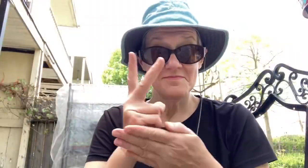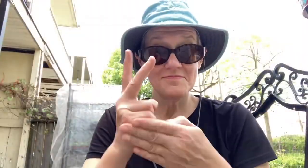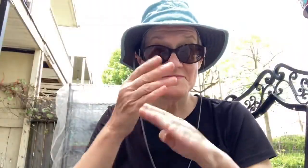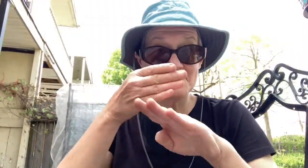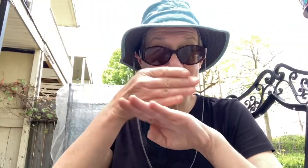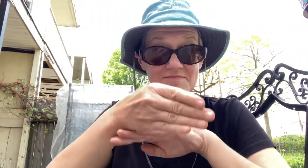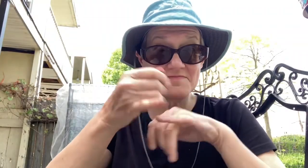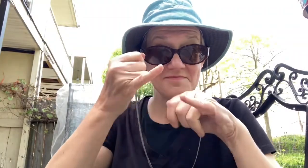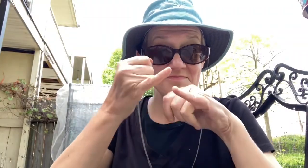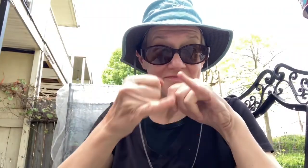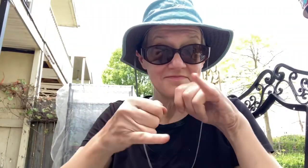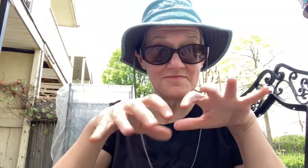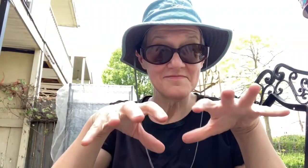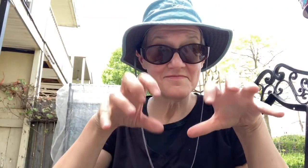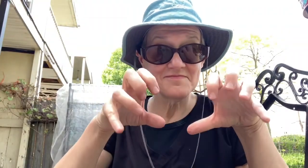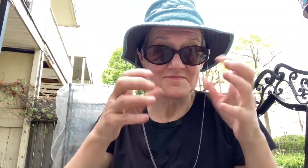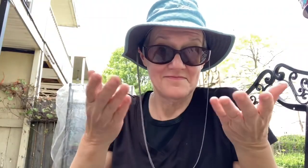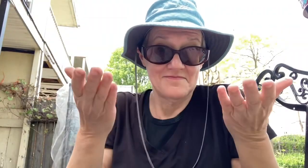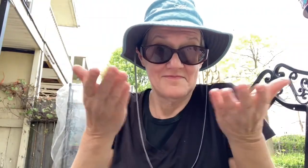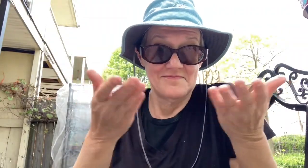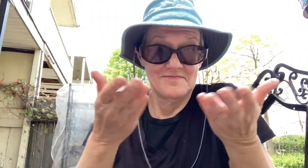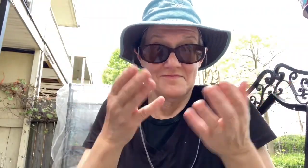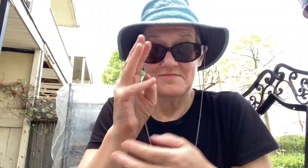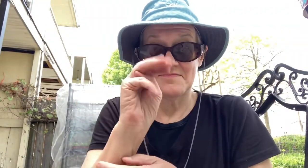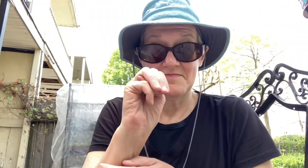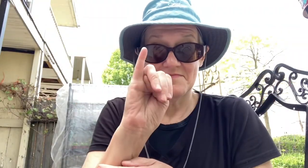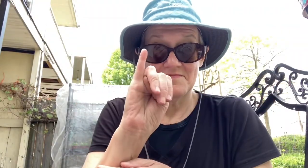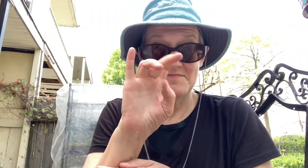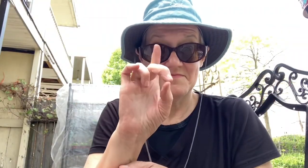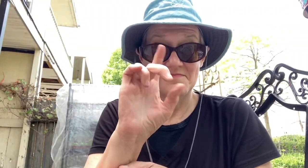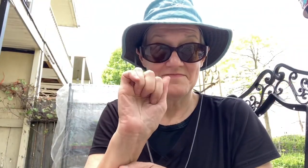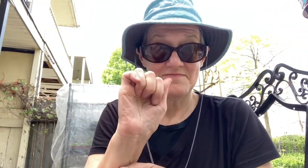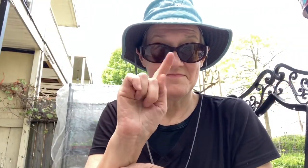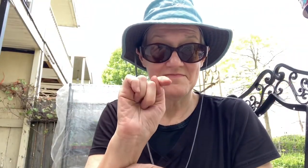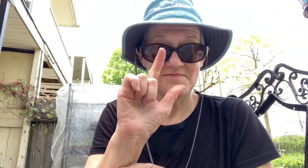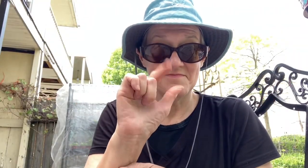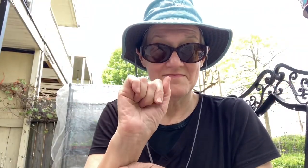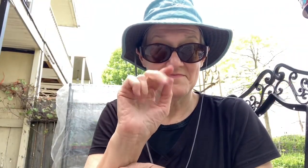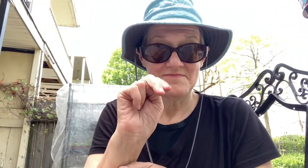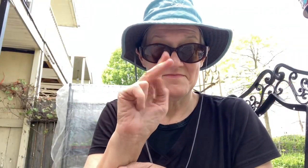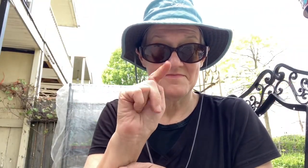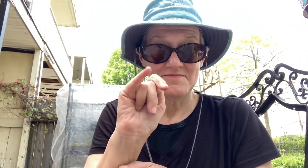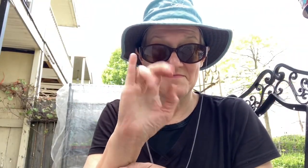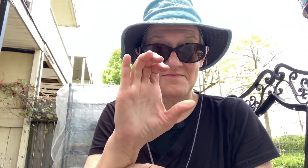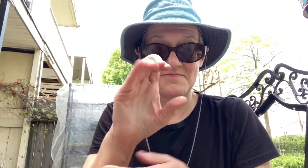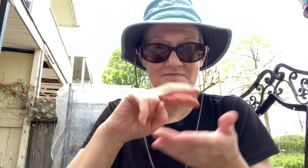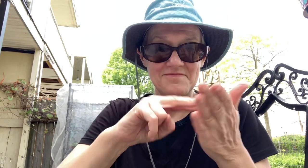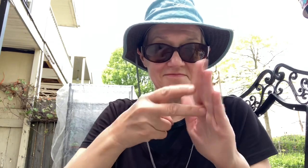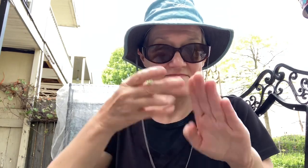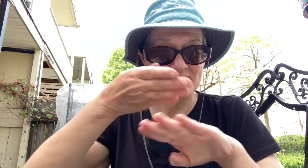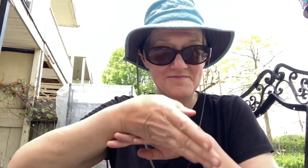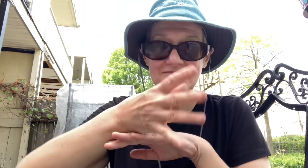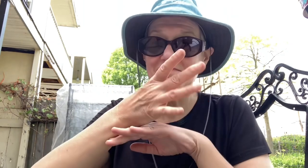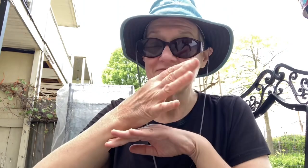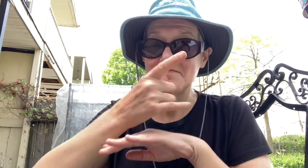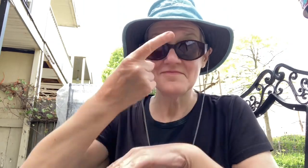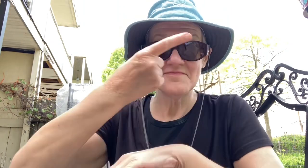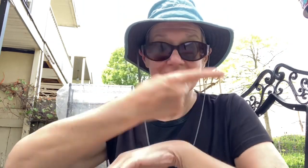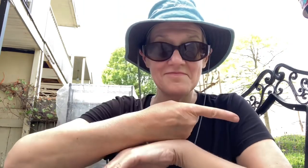And 2 weeks after our last frost, here in the mid-Atlantic, that means after Mother's